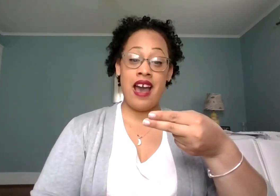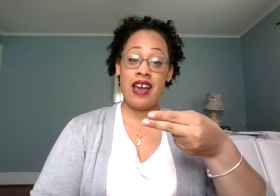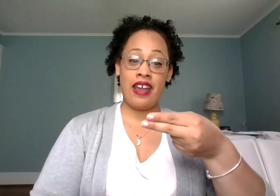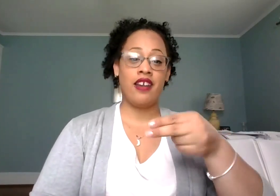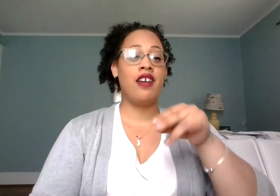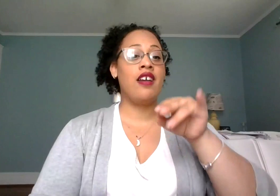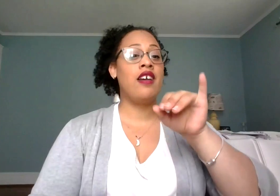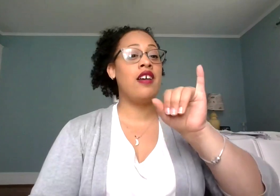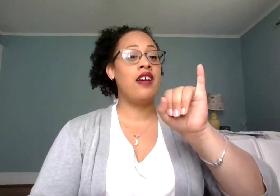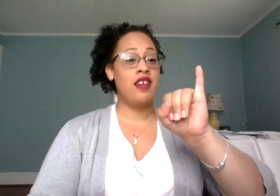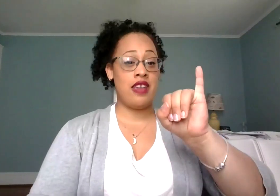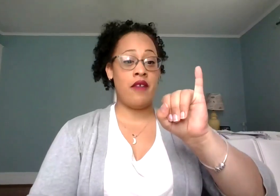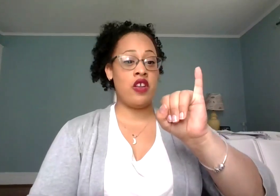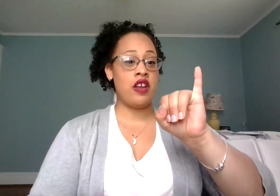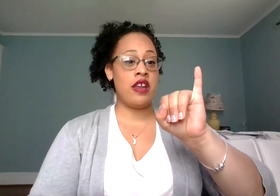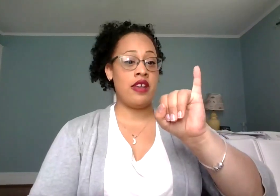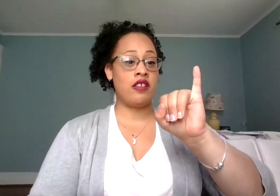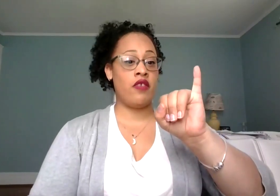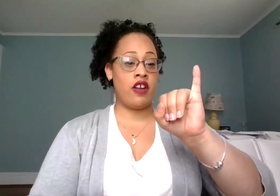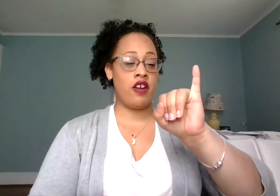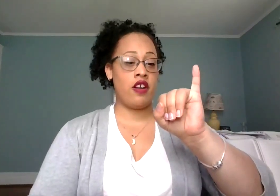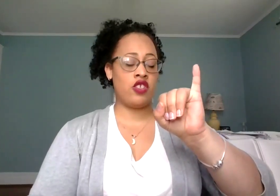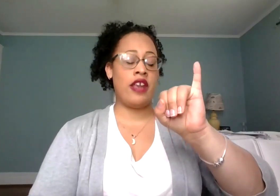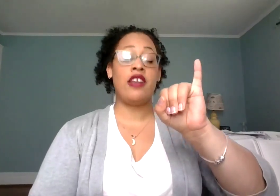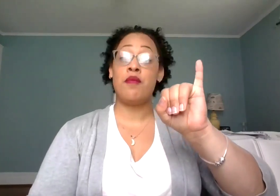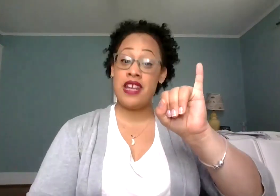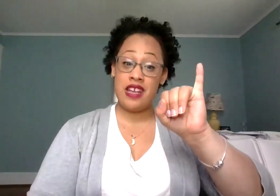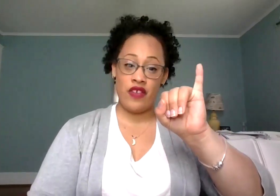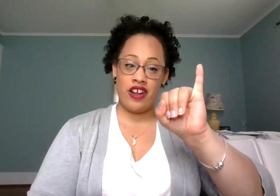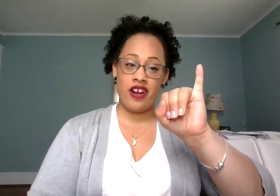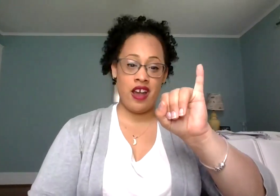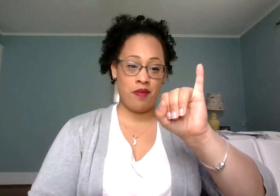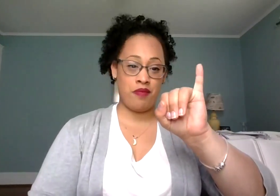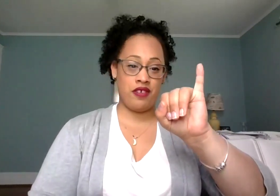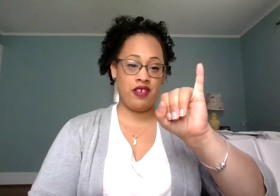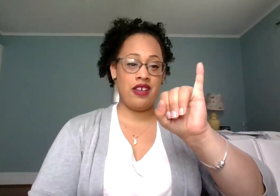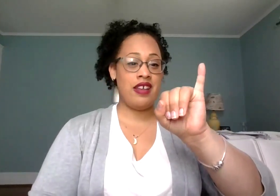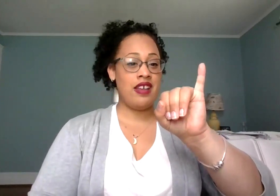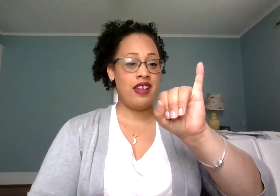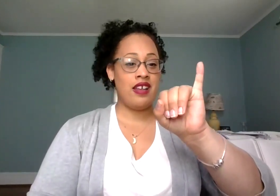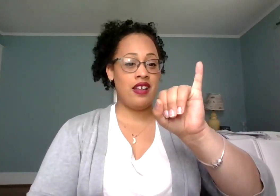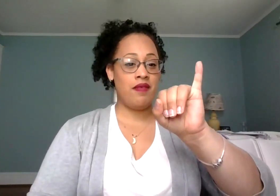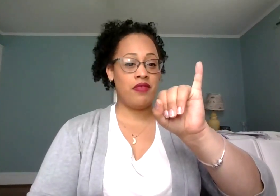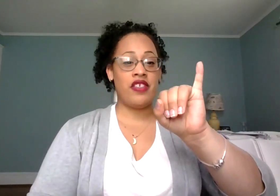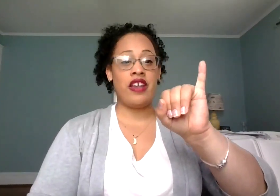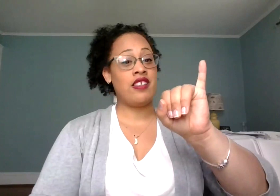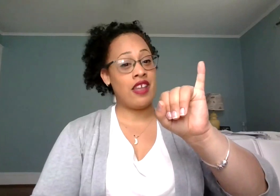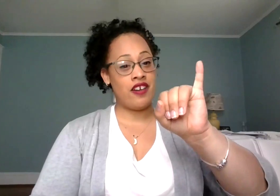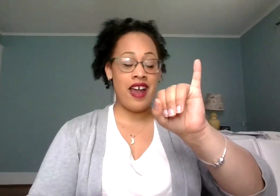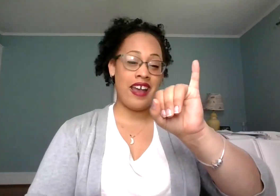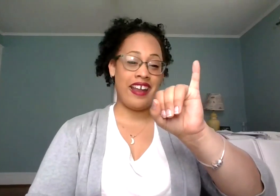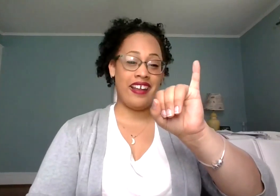I. You have your index finger, sorry, your pinky finger up, like the letter I.